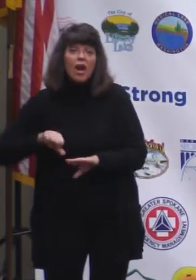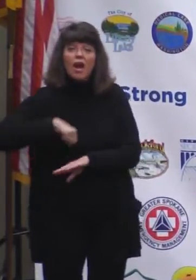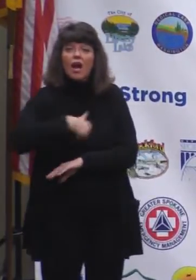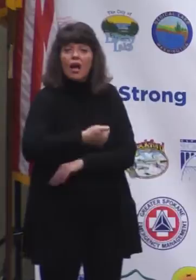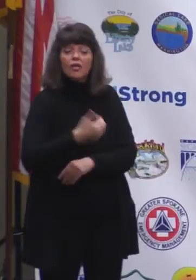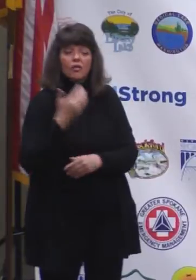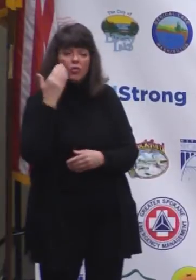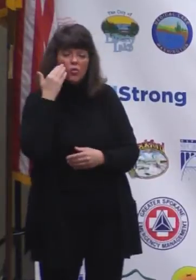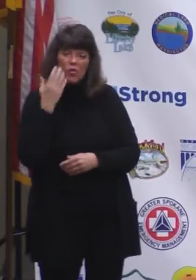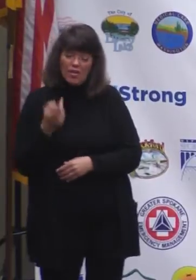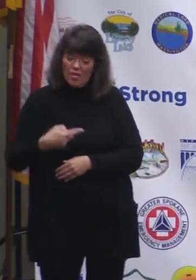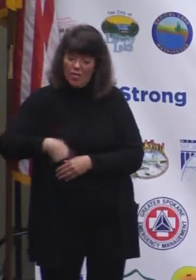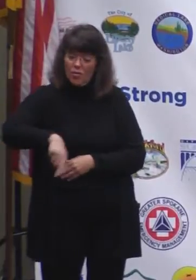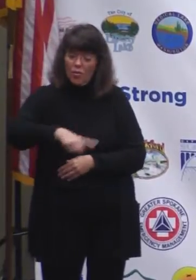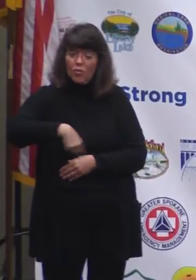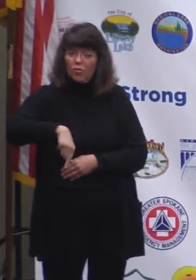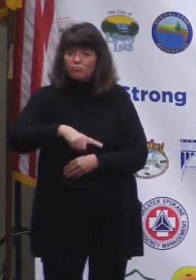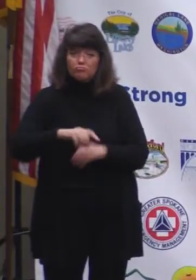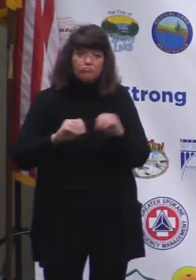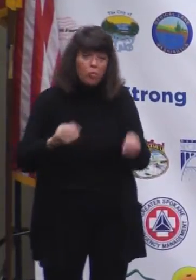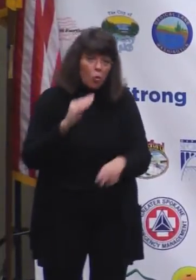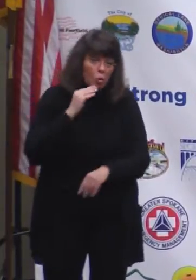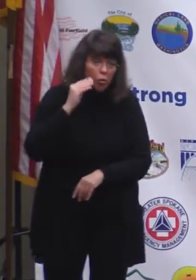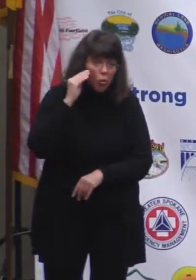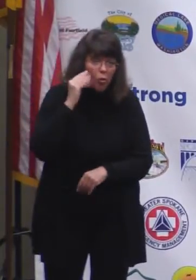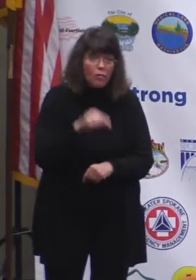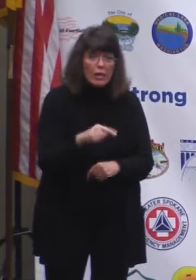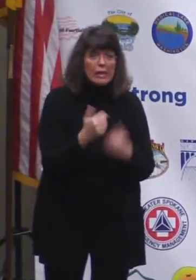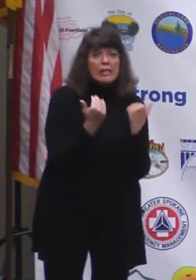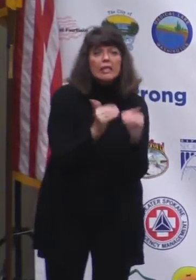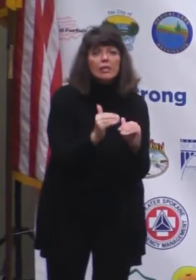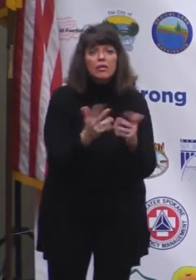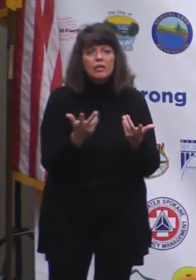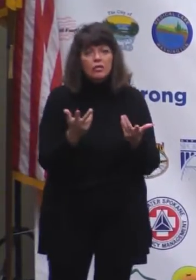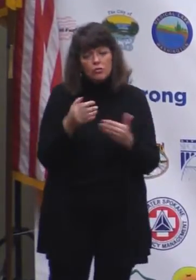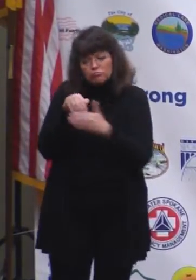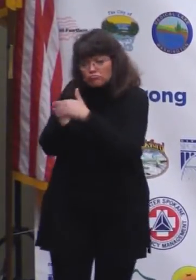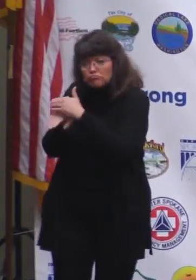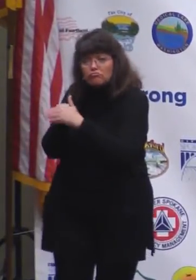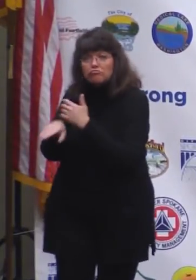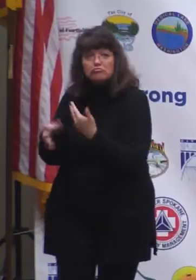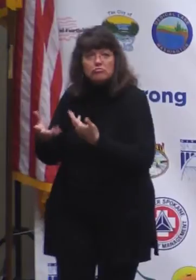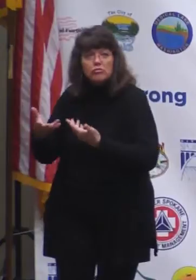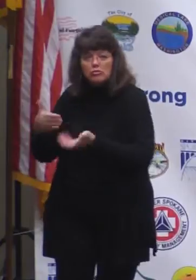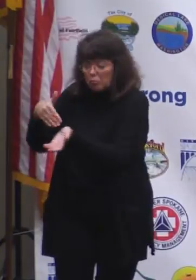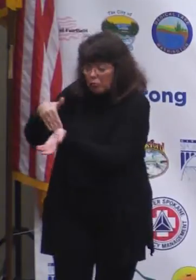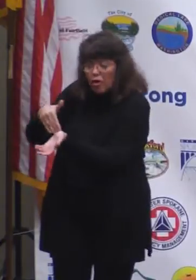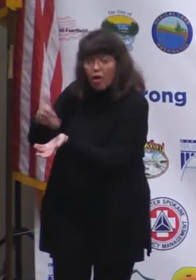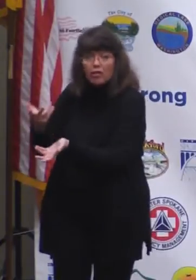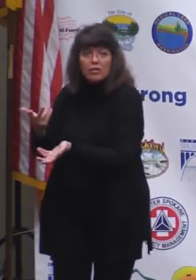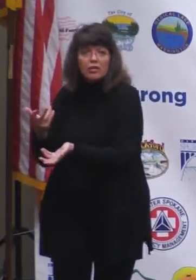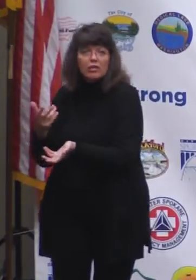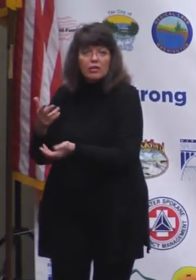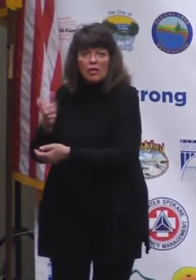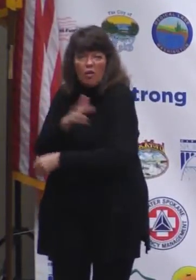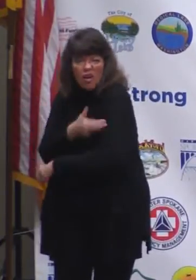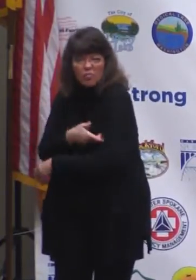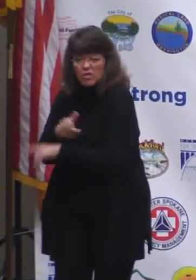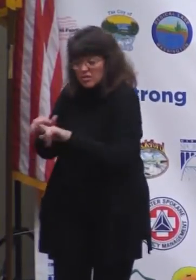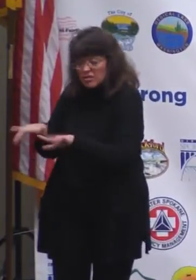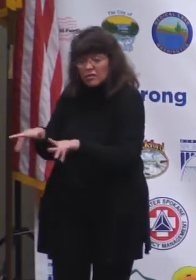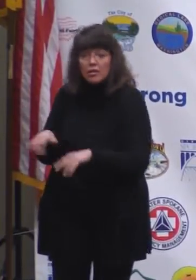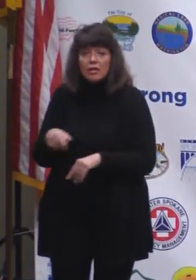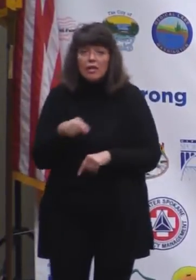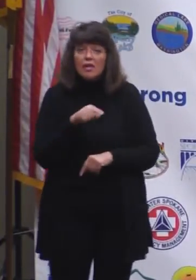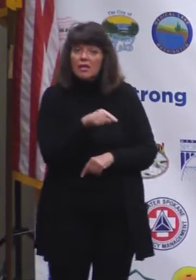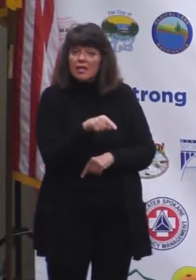extra vulnerable in this time are that they have limited access to healthcare services, limited transportation to those